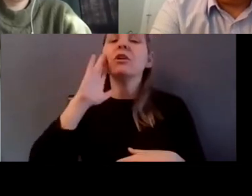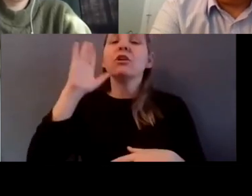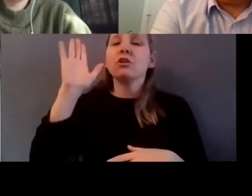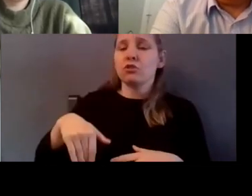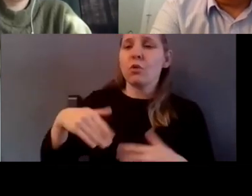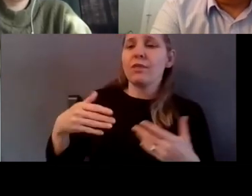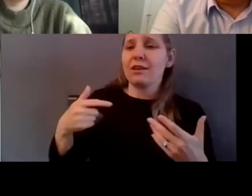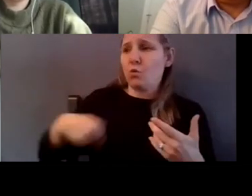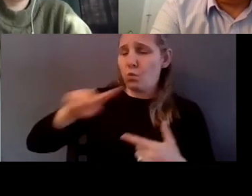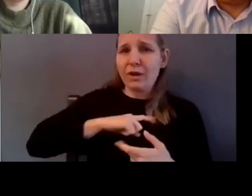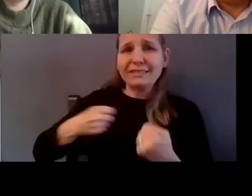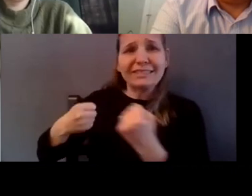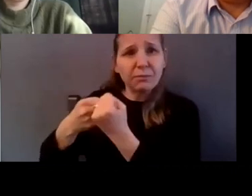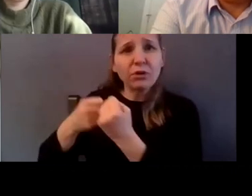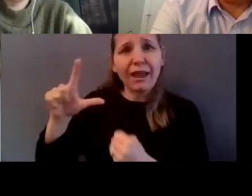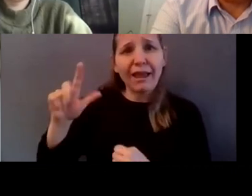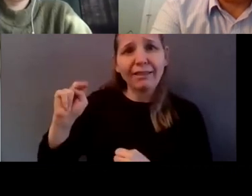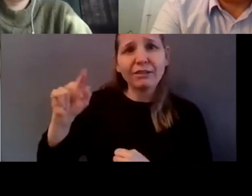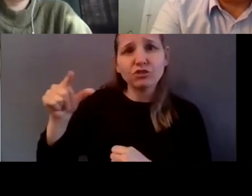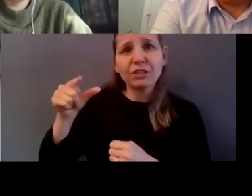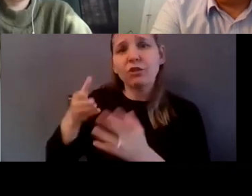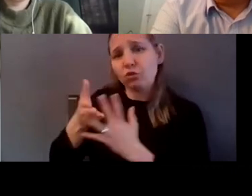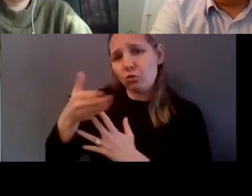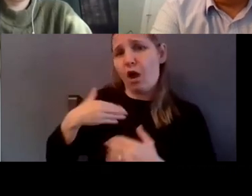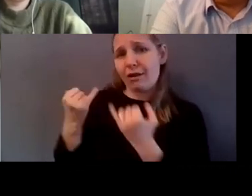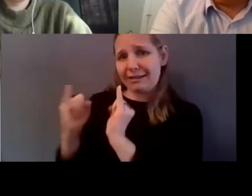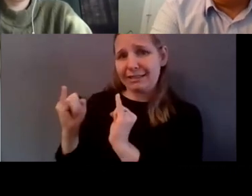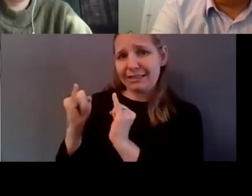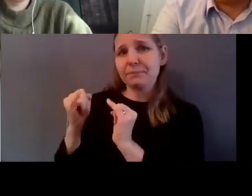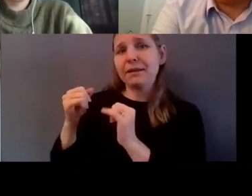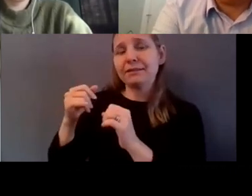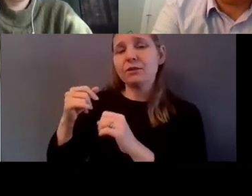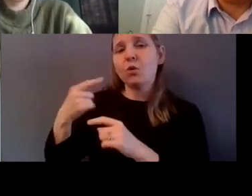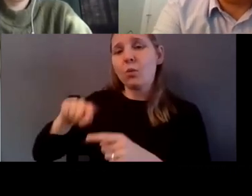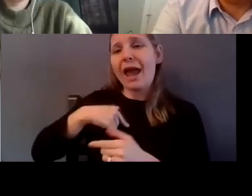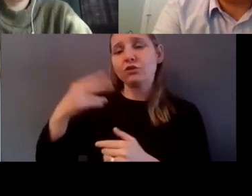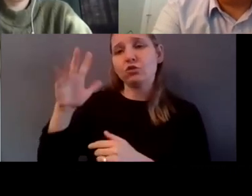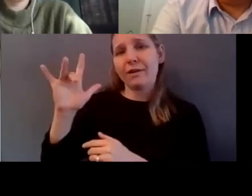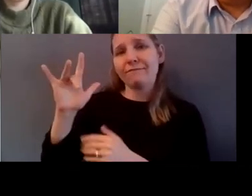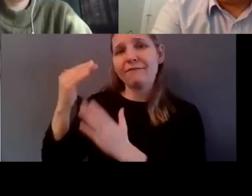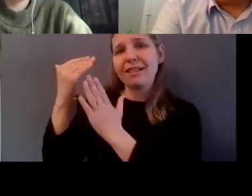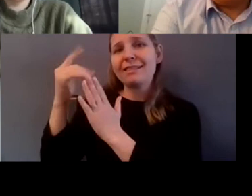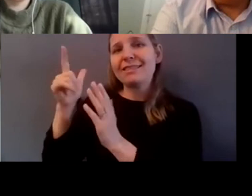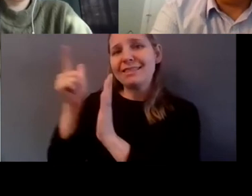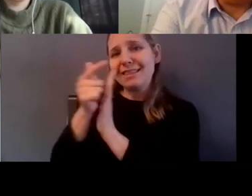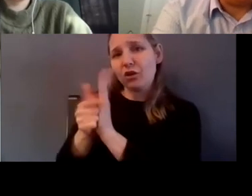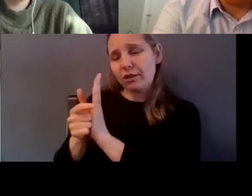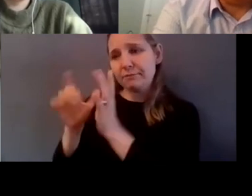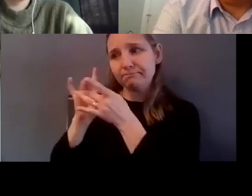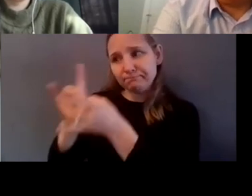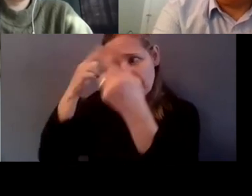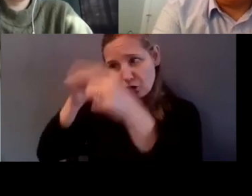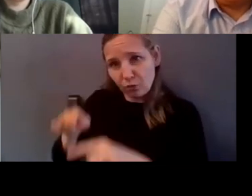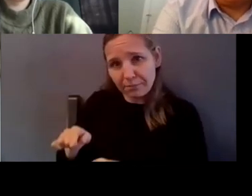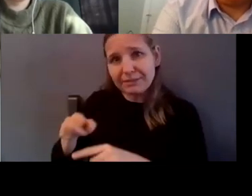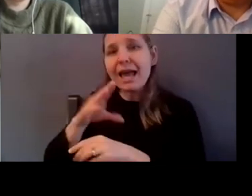We supported LNG through our own independent assessment where we issued 25 legally binding conditions to the proponents, in contrast to Trans Mountain,